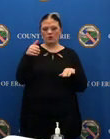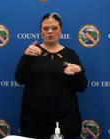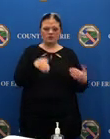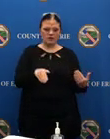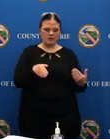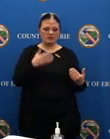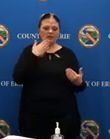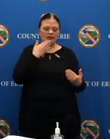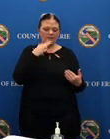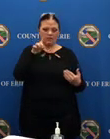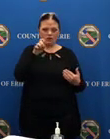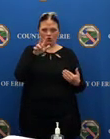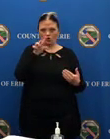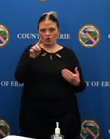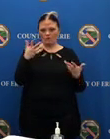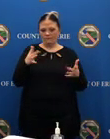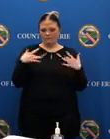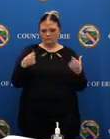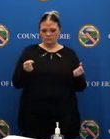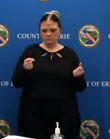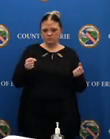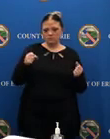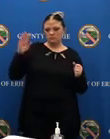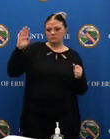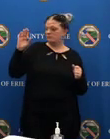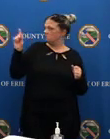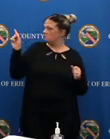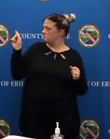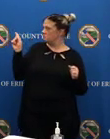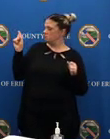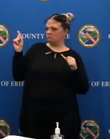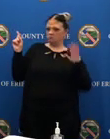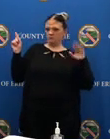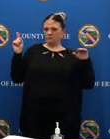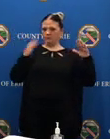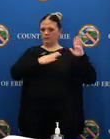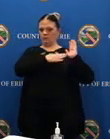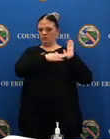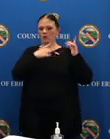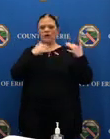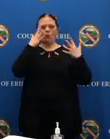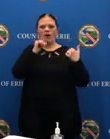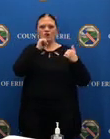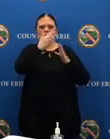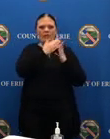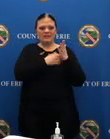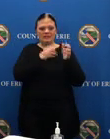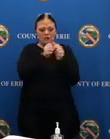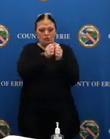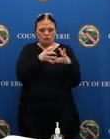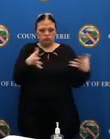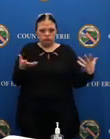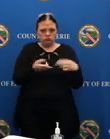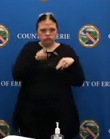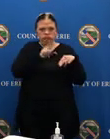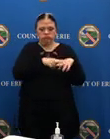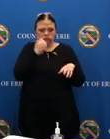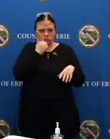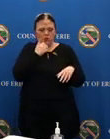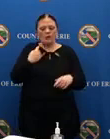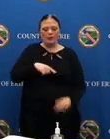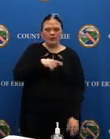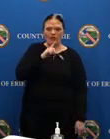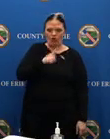thankfully 131 have recovered. In the bottom corner, we've had some people say, well, why aren't you listing the growth per day? We are. You can look at